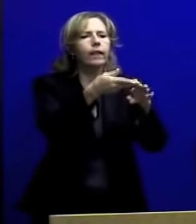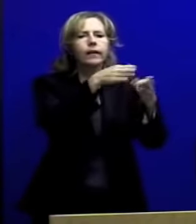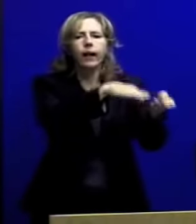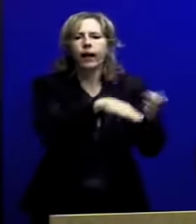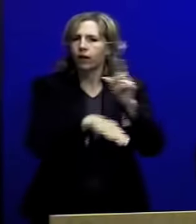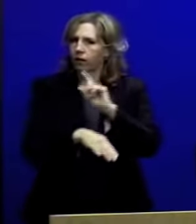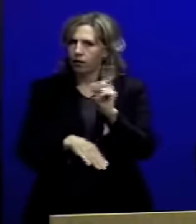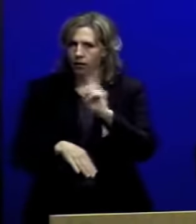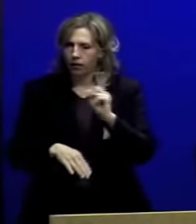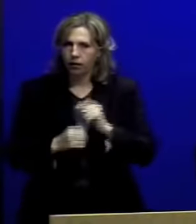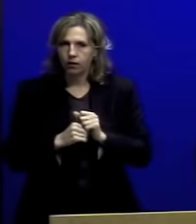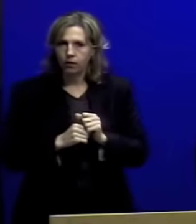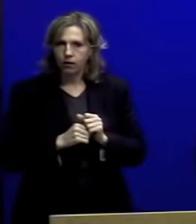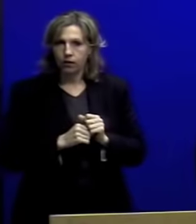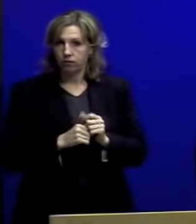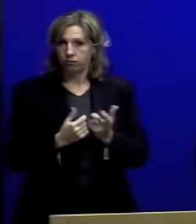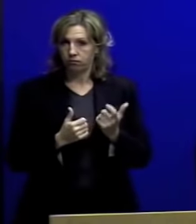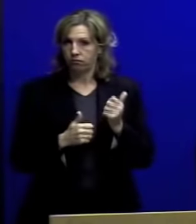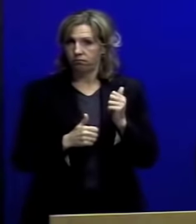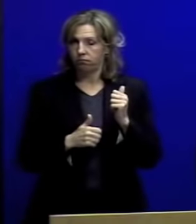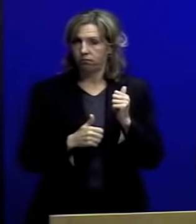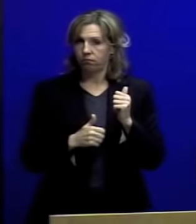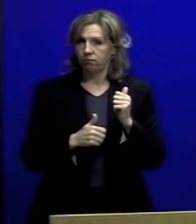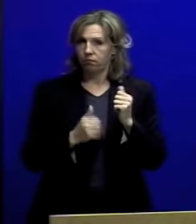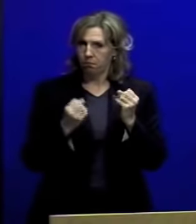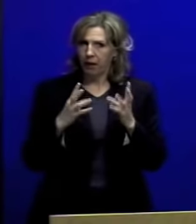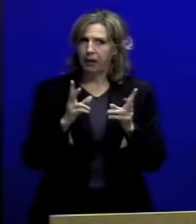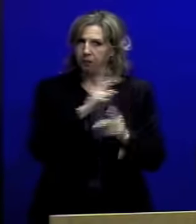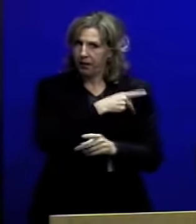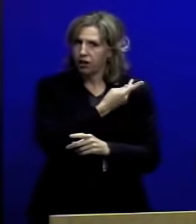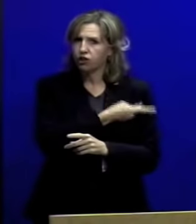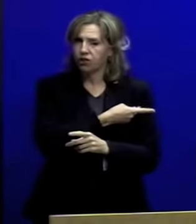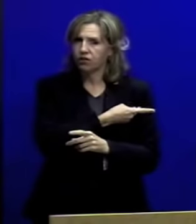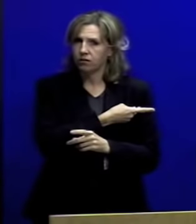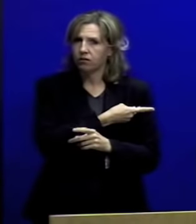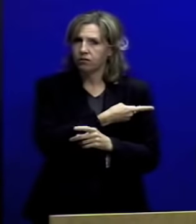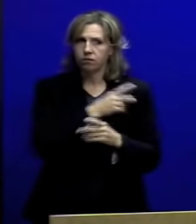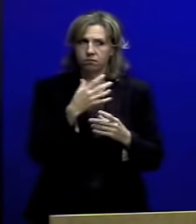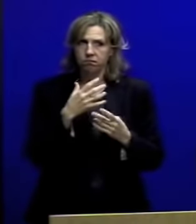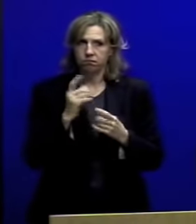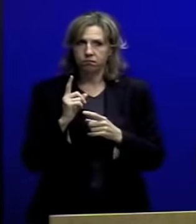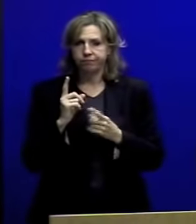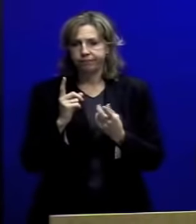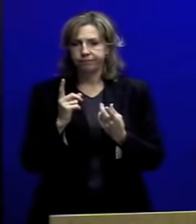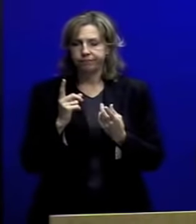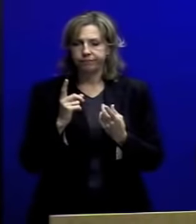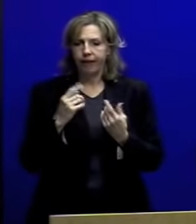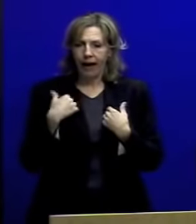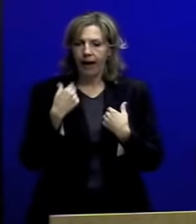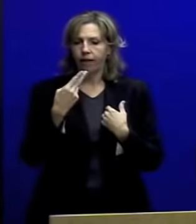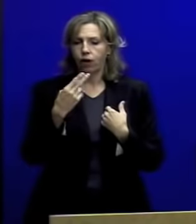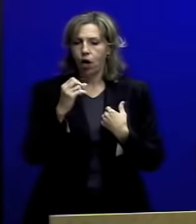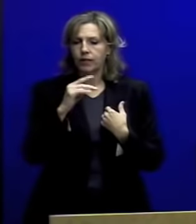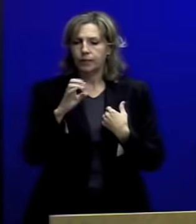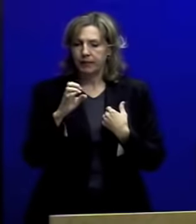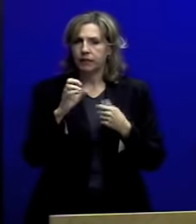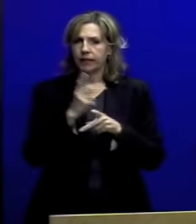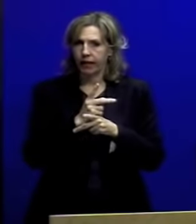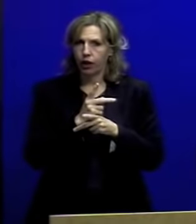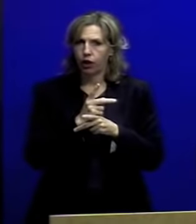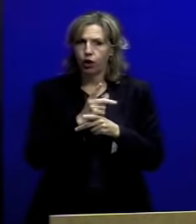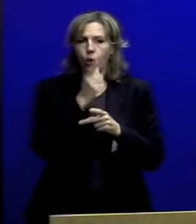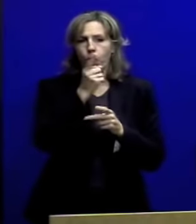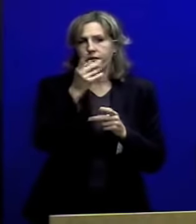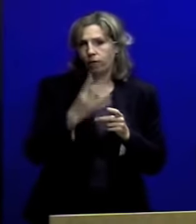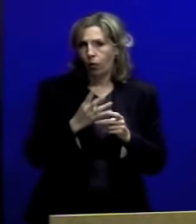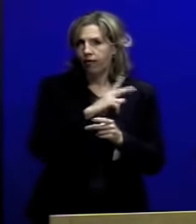patient in 4 in the United States, receives hospice care at the end of life. The vast majority are cared for in